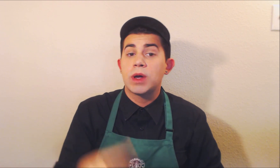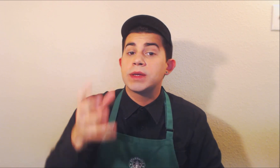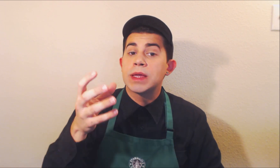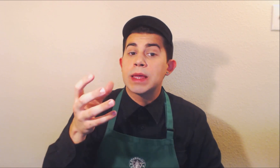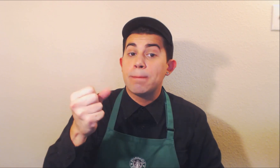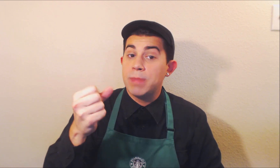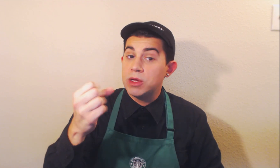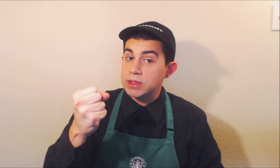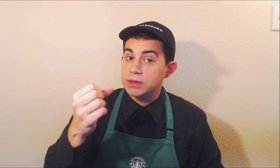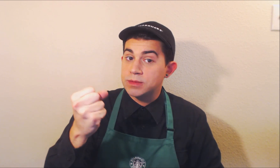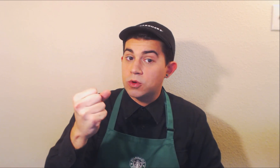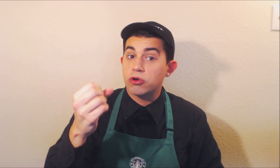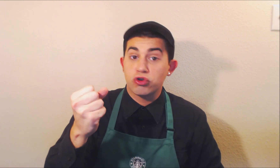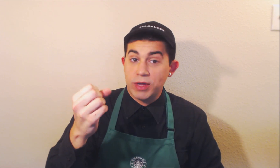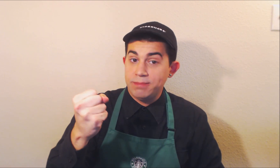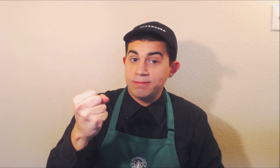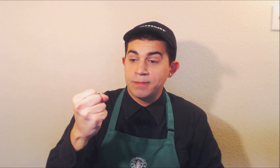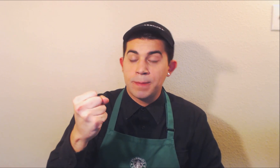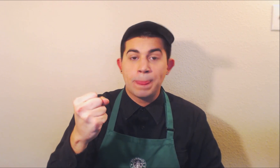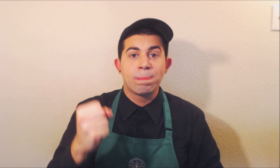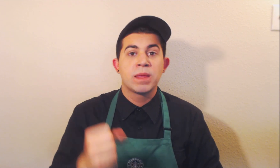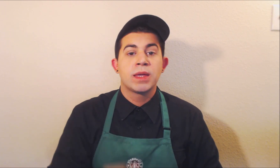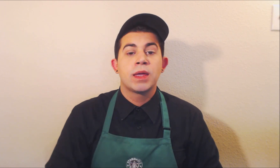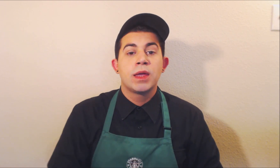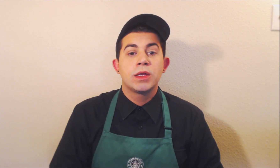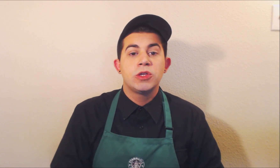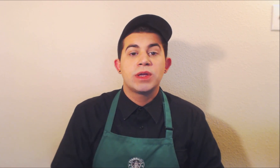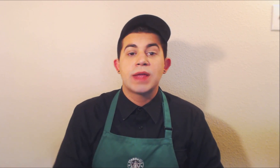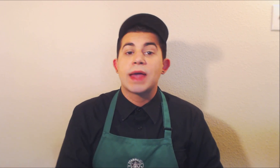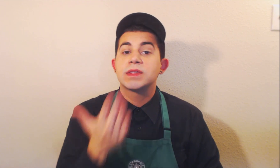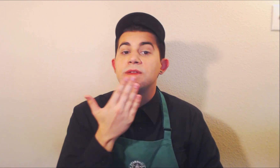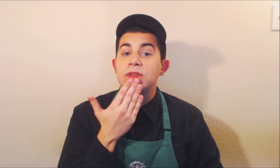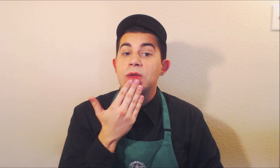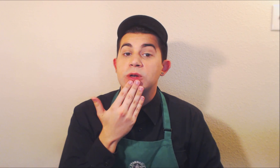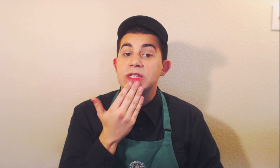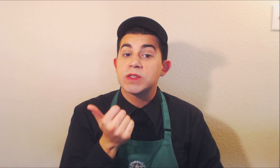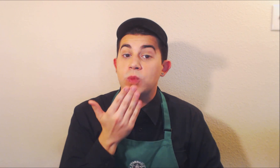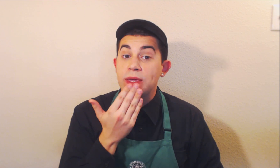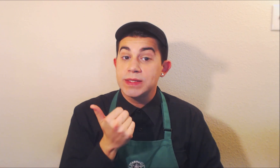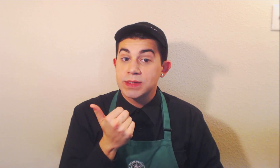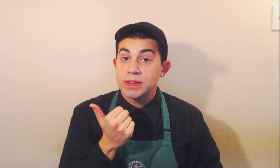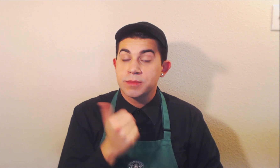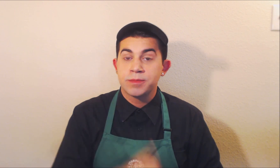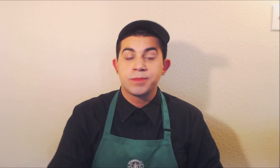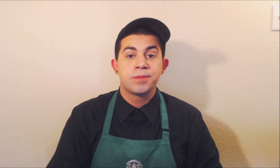want milk or cream? You can ask if they want it sweet.